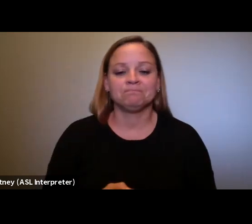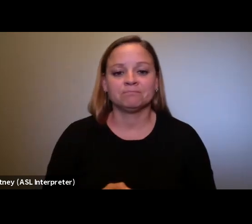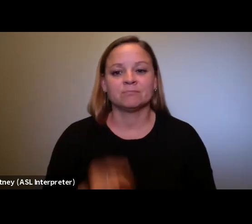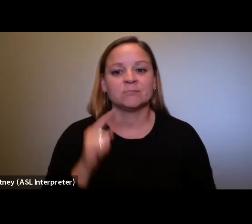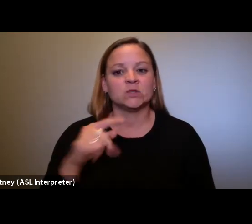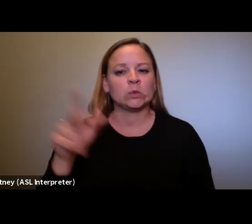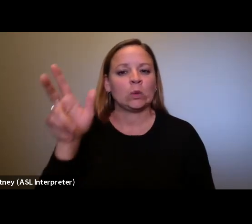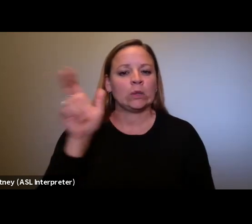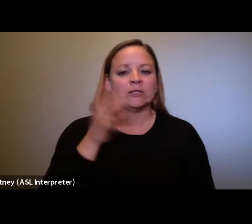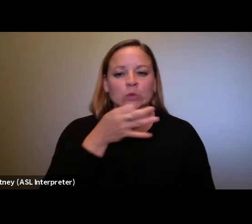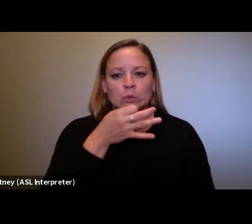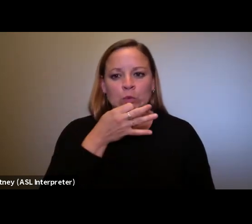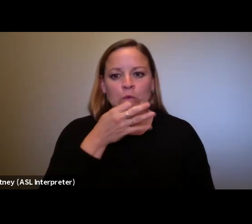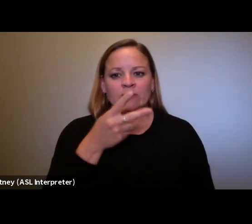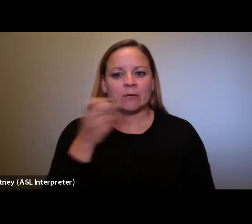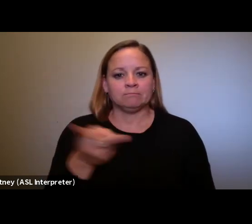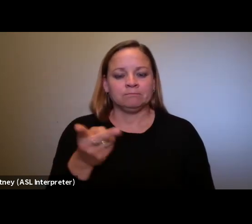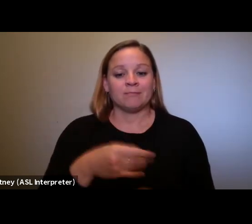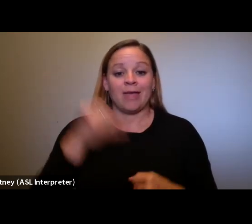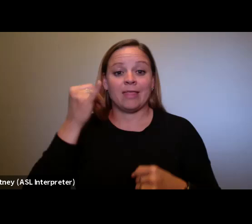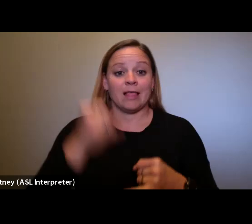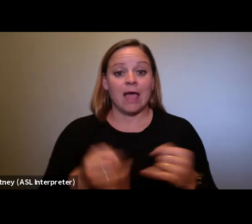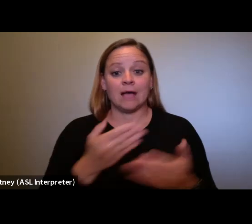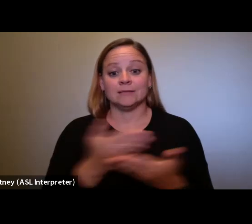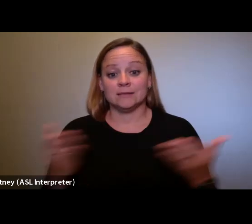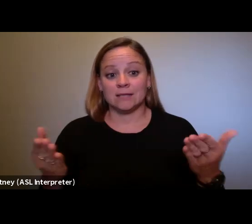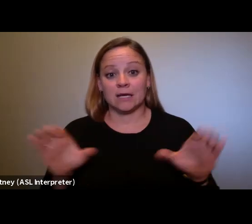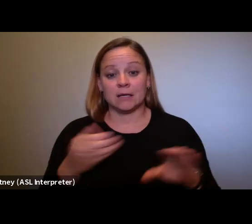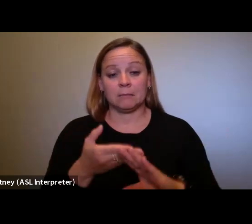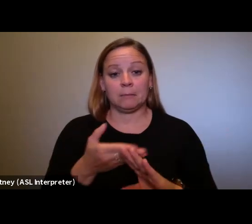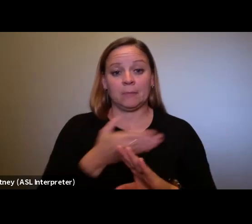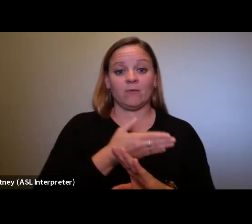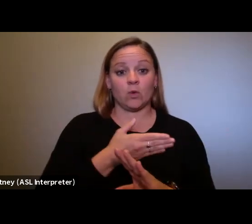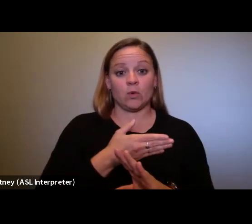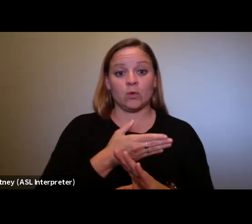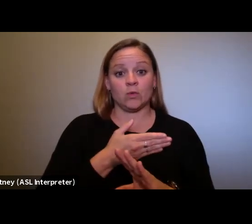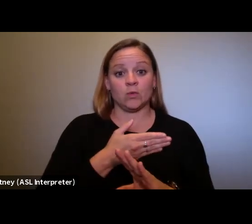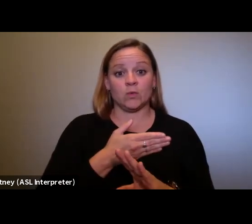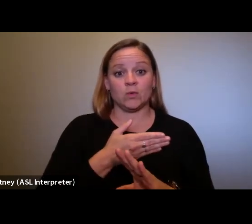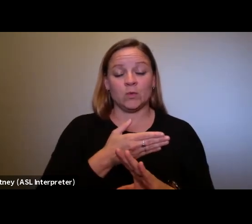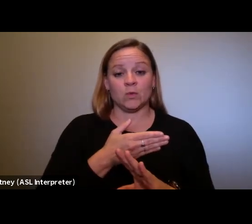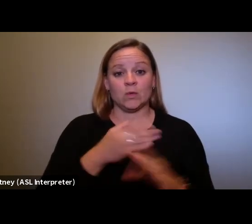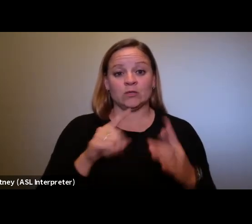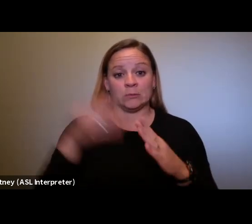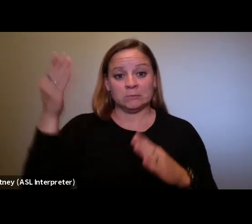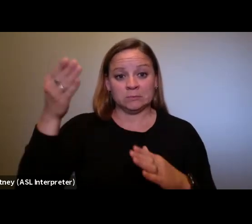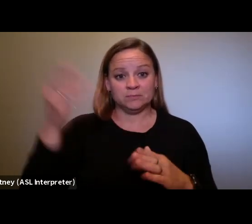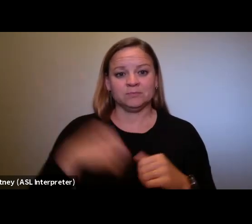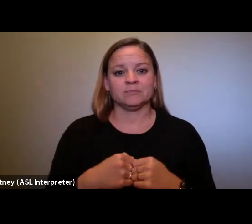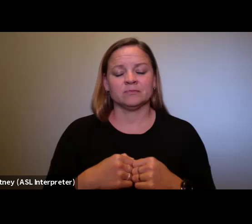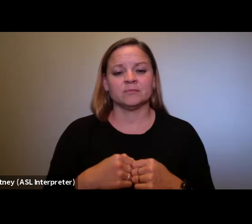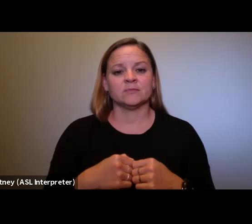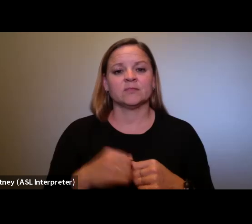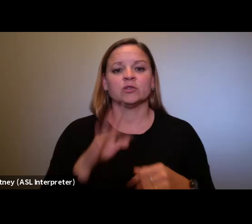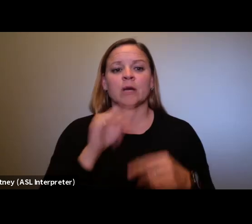hear from them in just a moment. The last thing to do before we get our speakers on the line is just to cover these